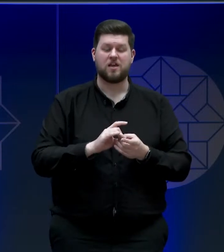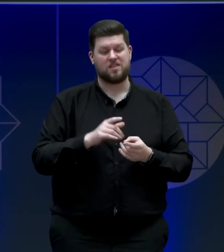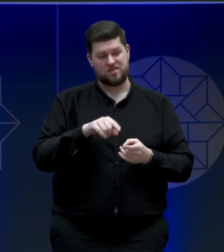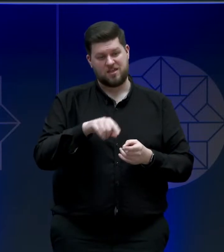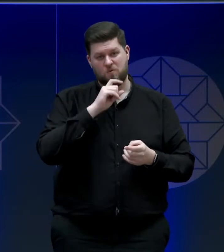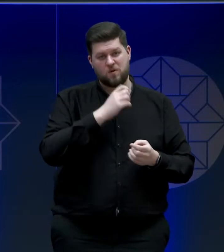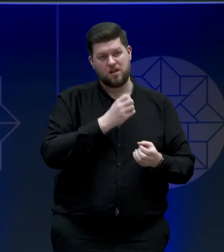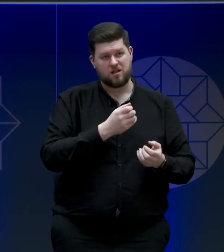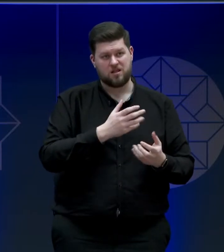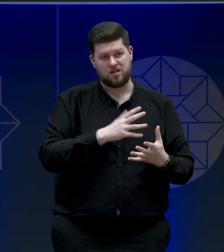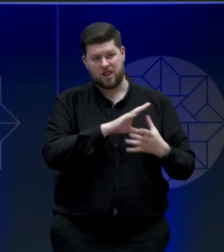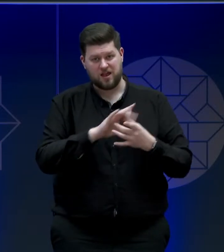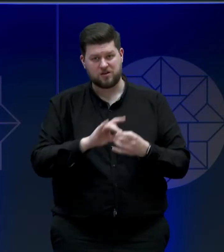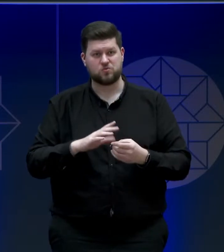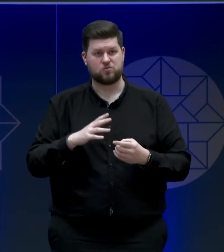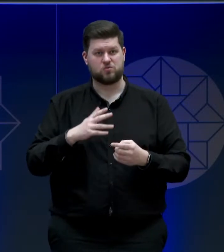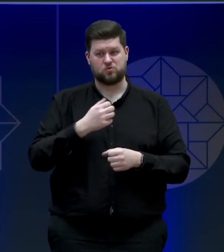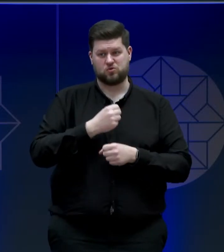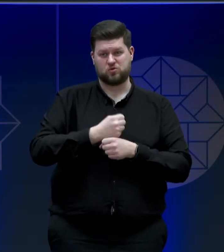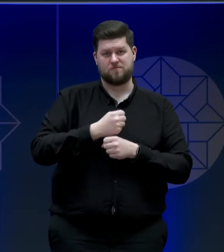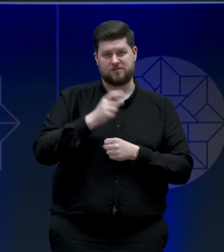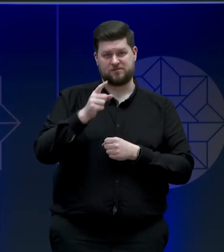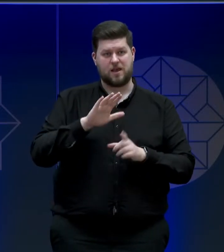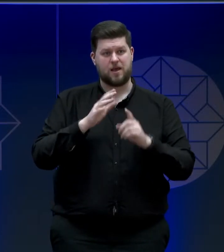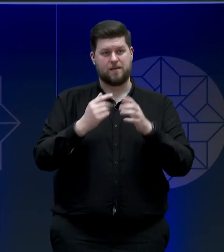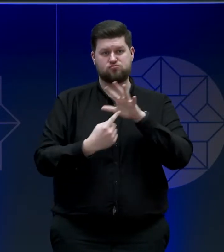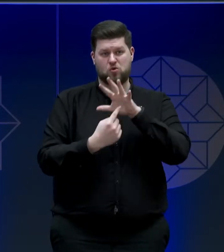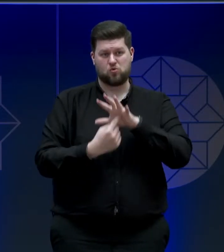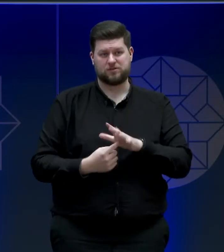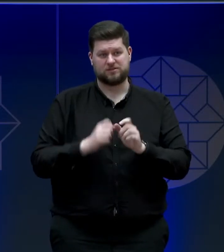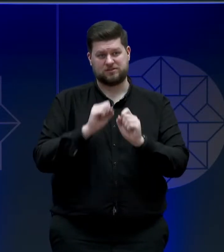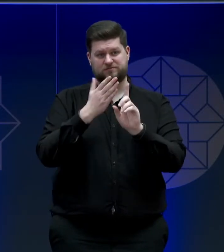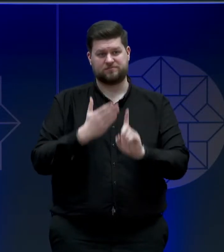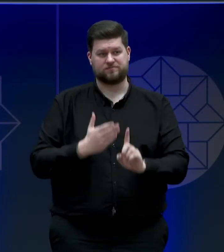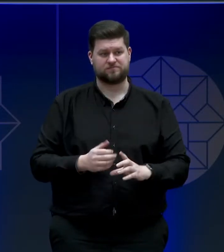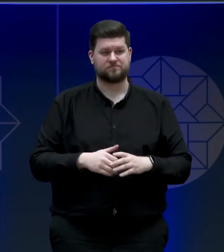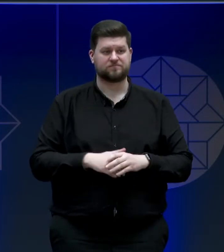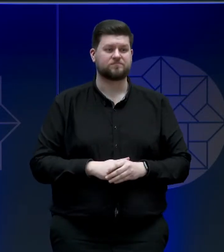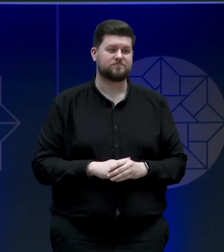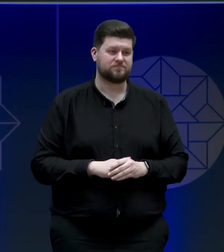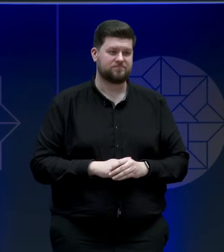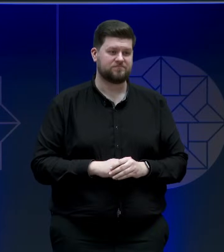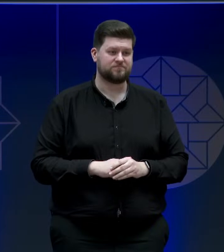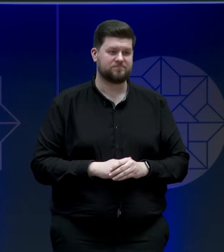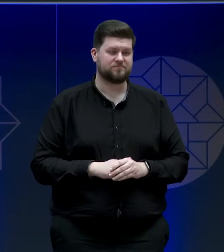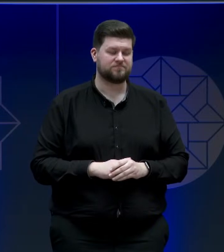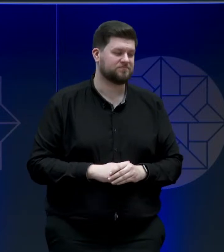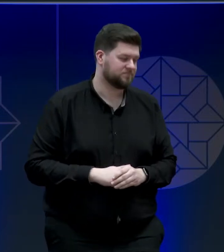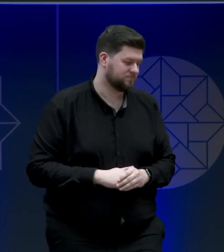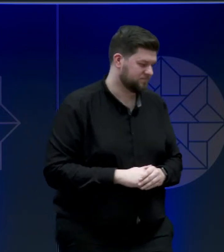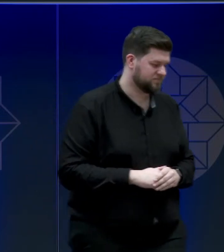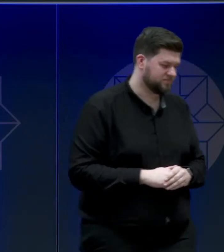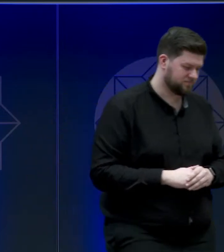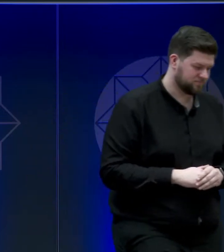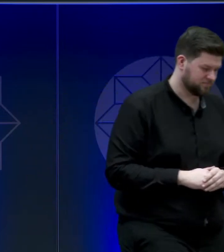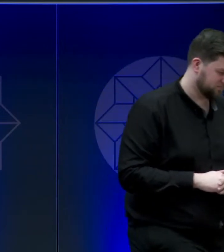we're certainly very happy to engage and to foster that dialogue with you. Come to the lady just there.